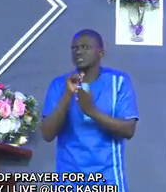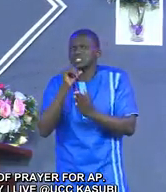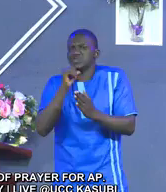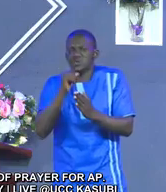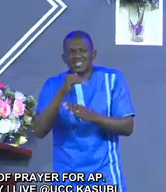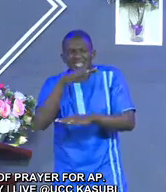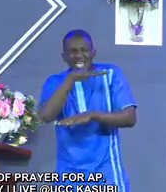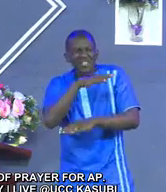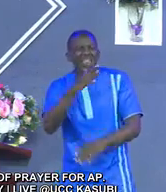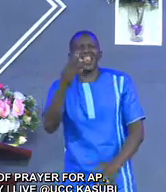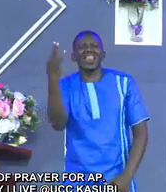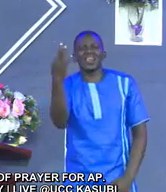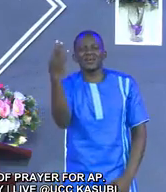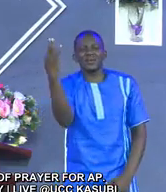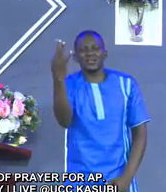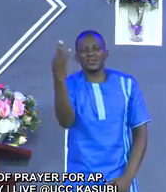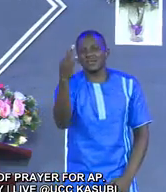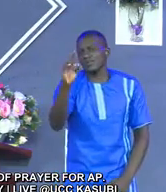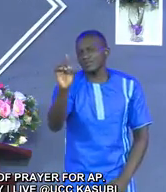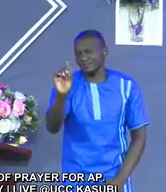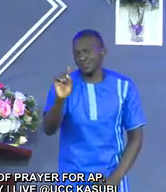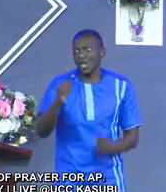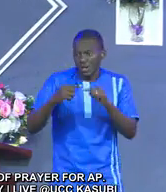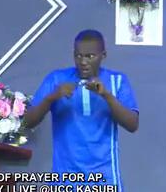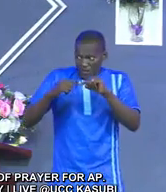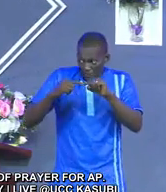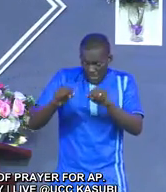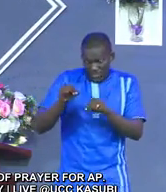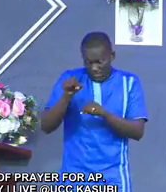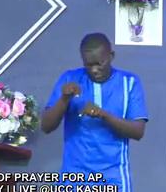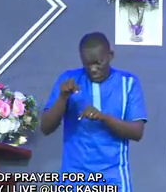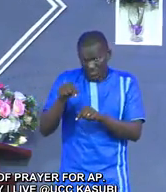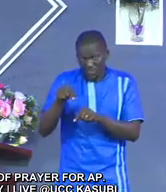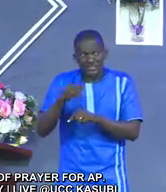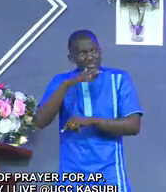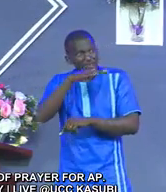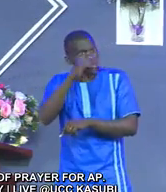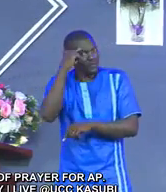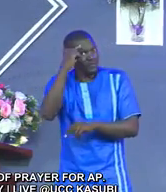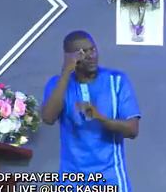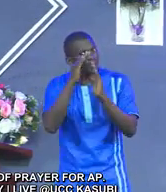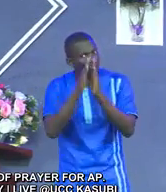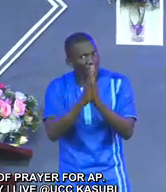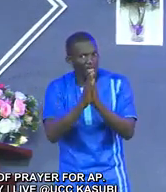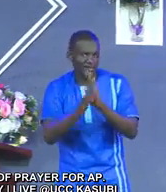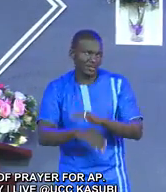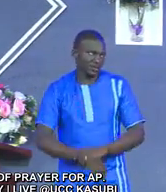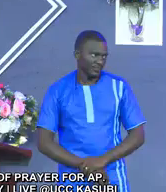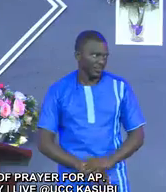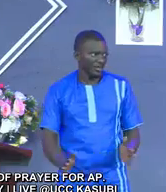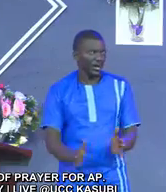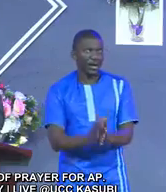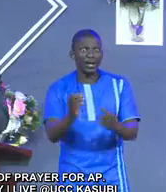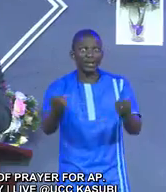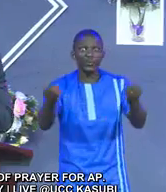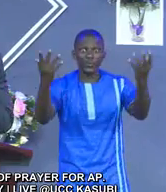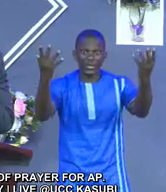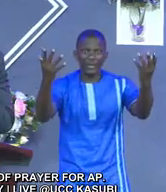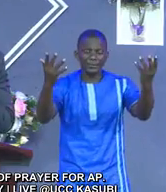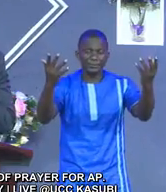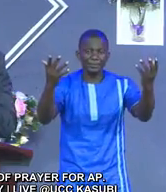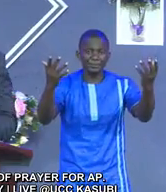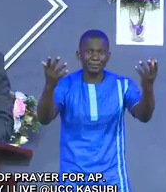preaching. But it's an evening of prayer. Hallelujah.